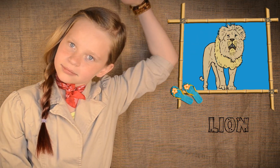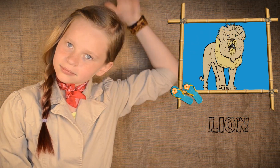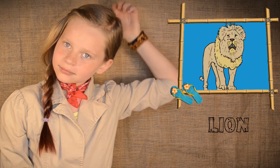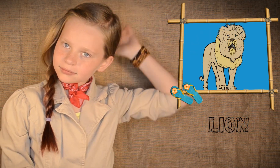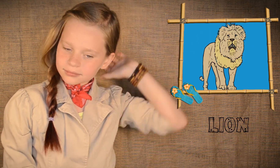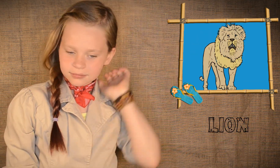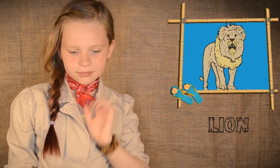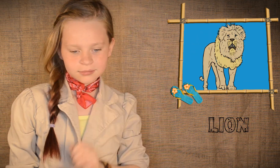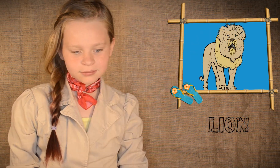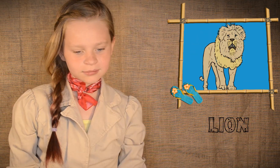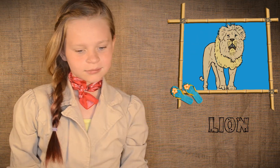Lion